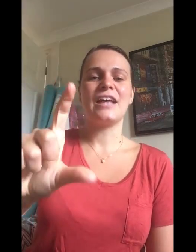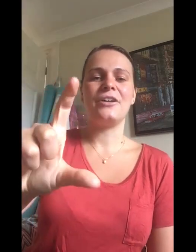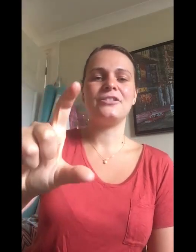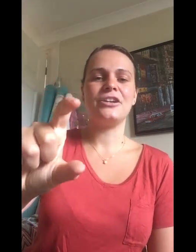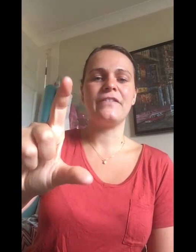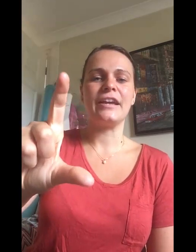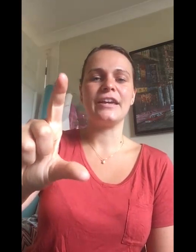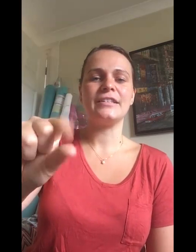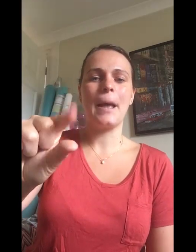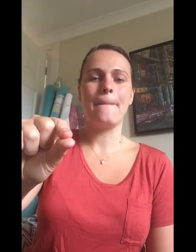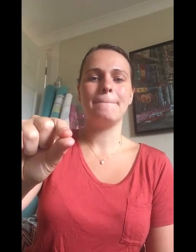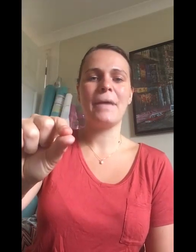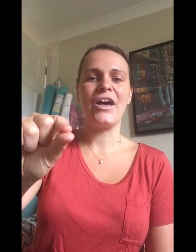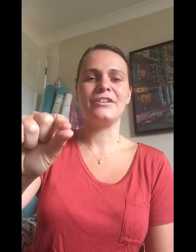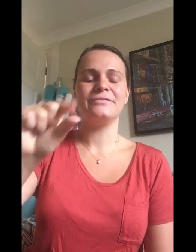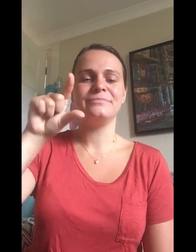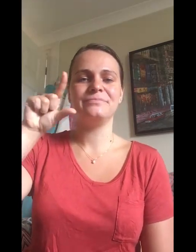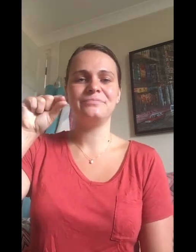So 2 fingers. Bird.